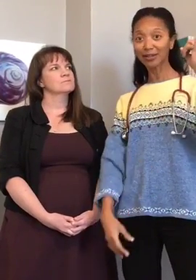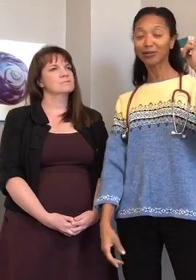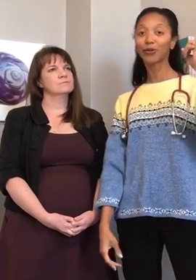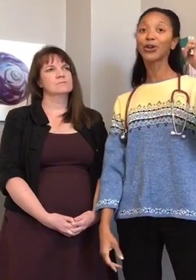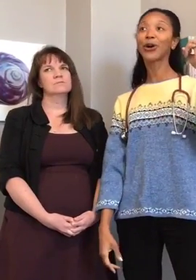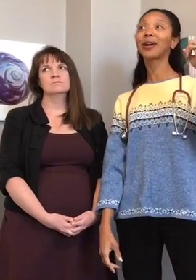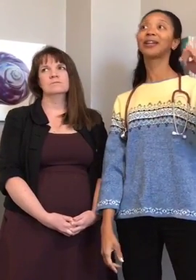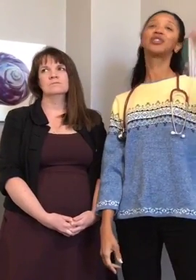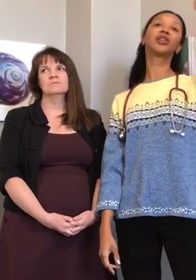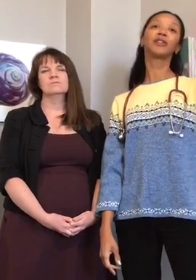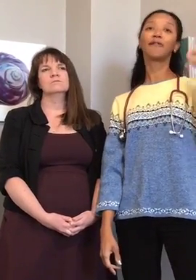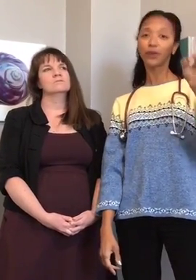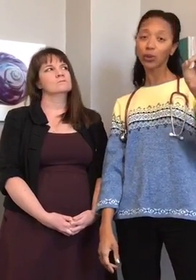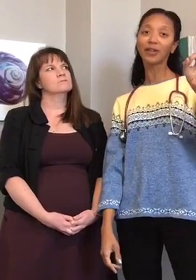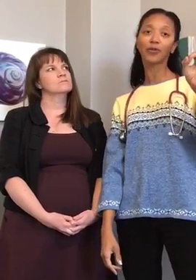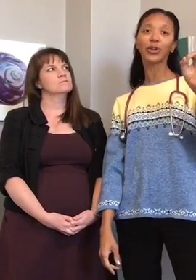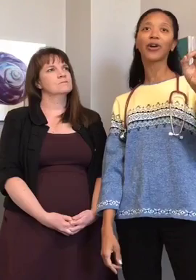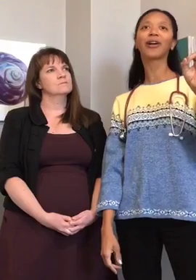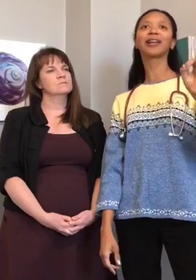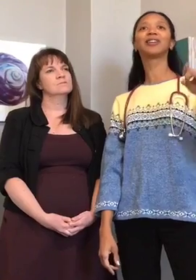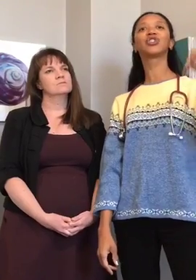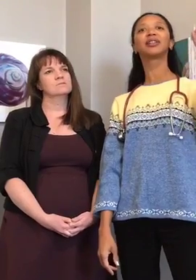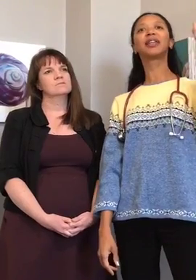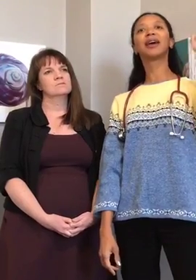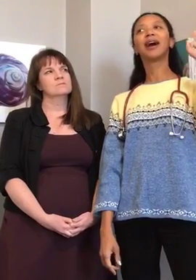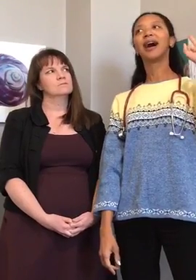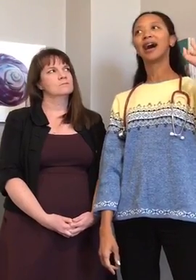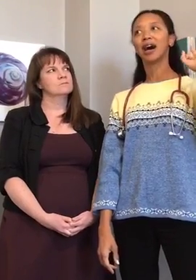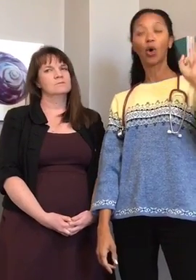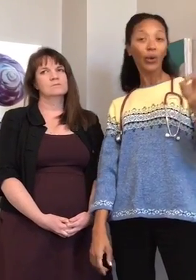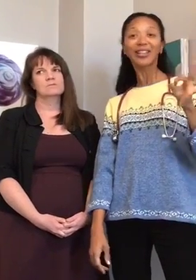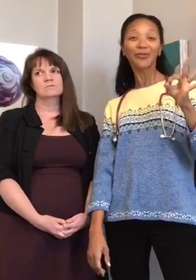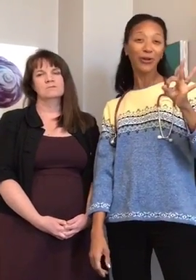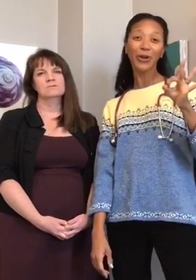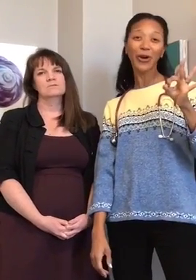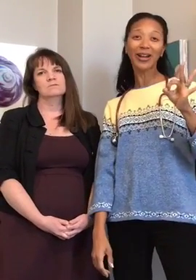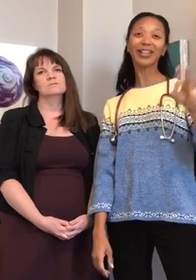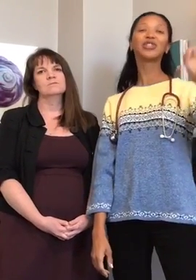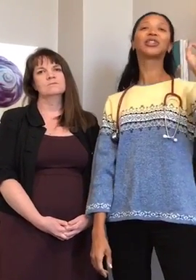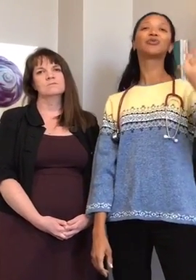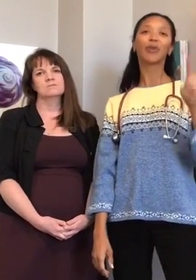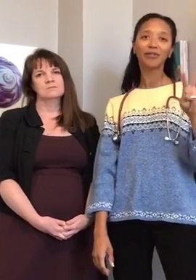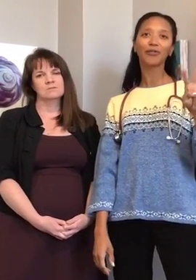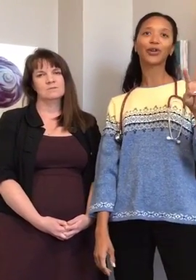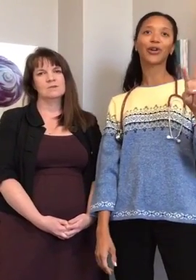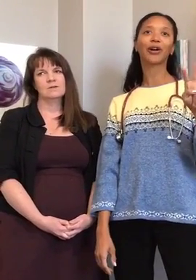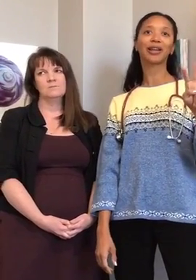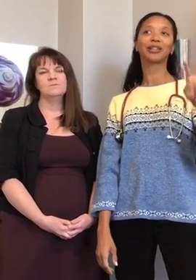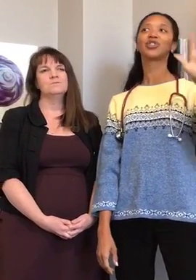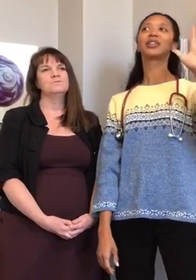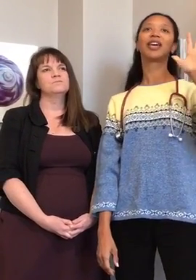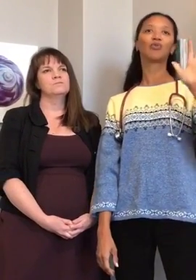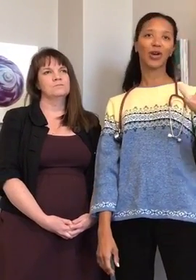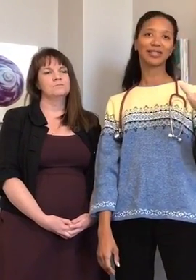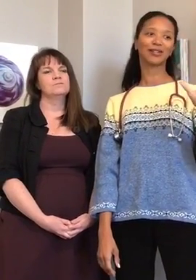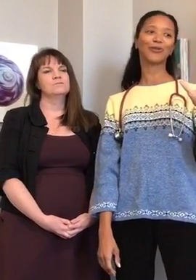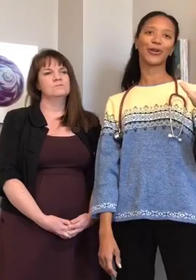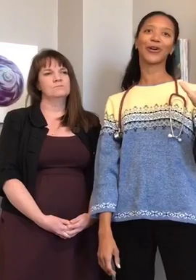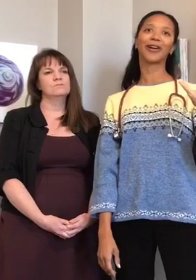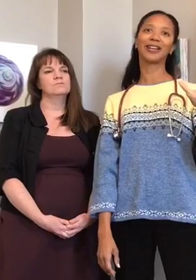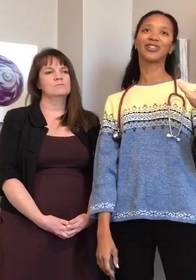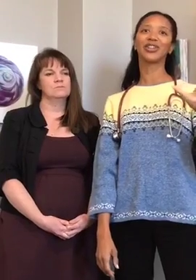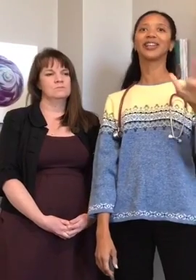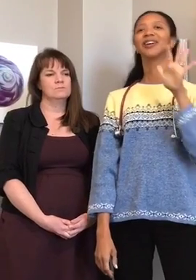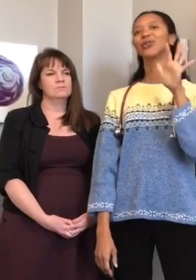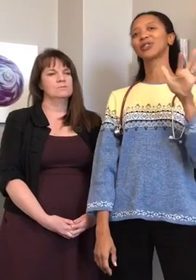check it for your heart engine, fuel it for your heart engine, oil it for your heart engine, rev it for your heart engine, and rest it